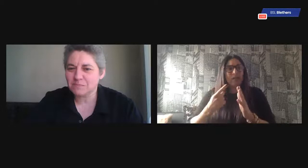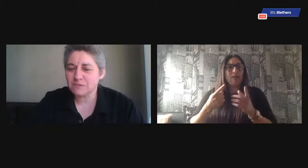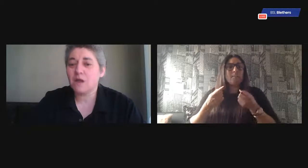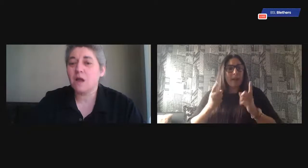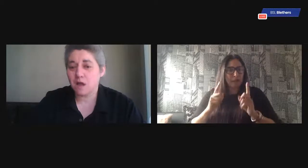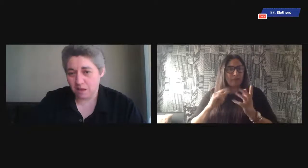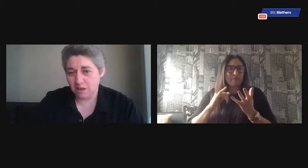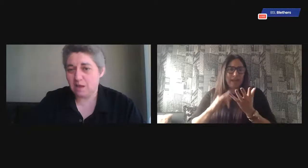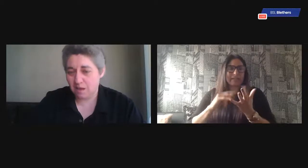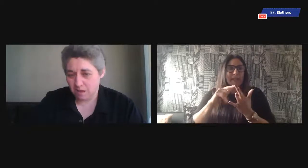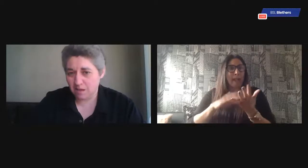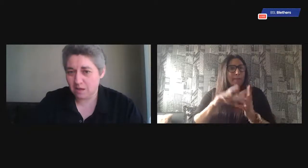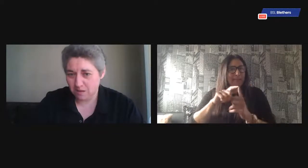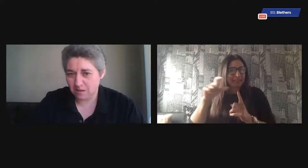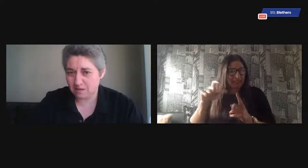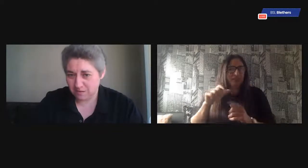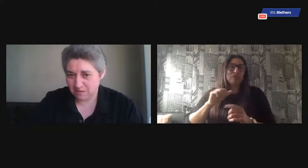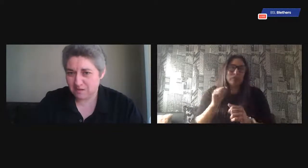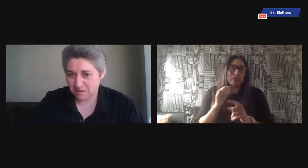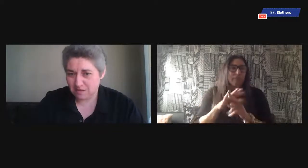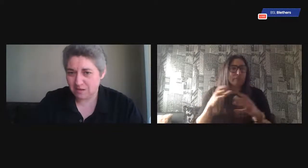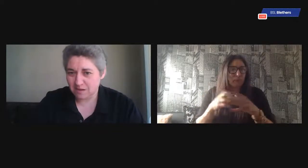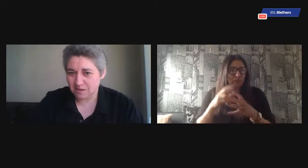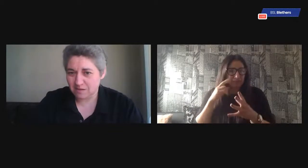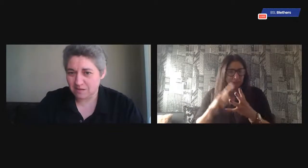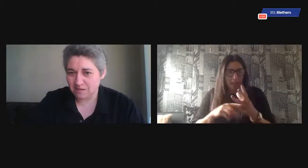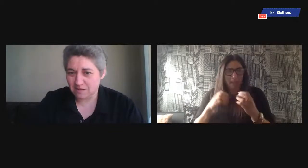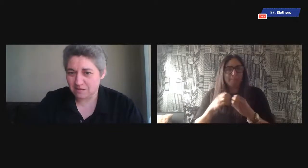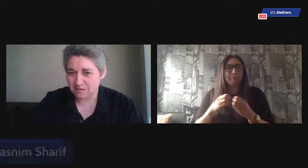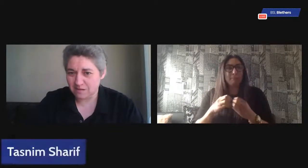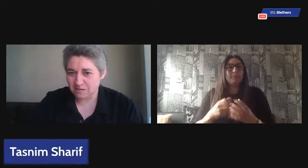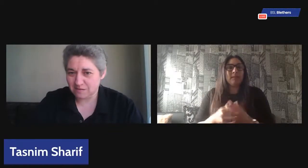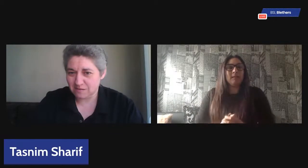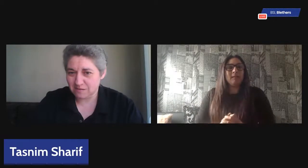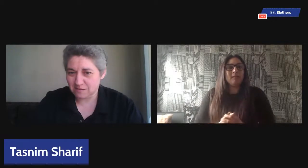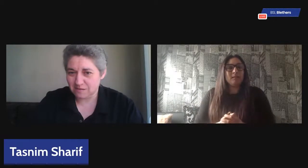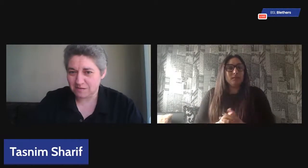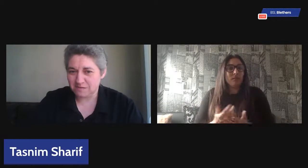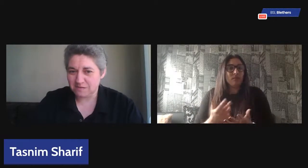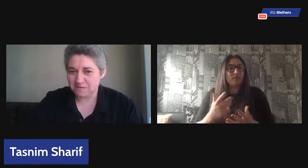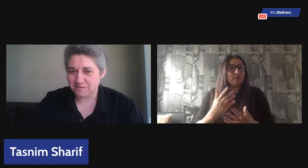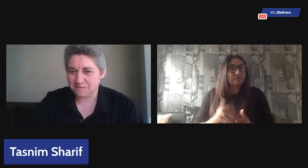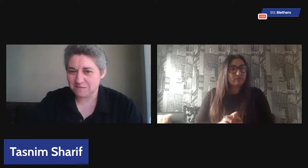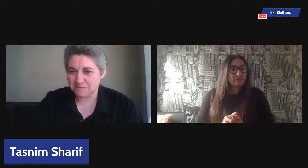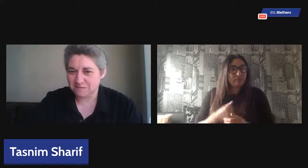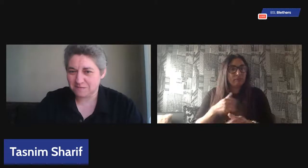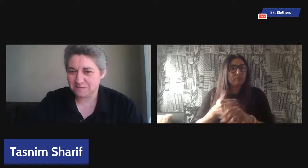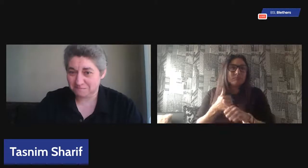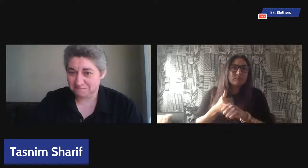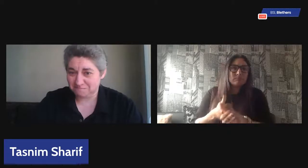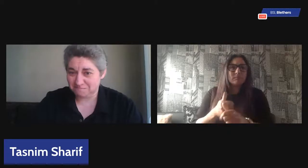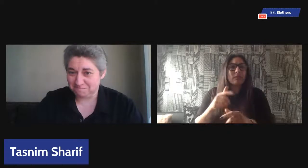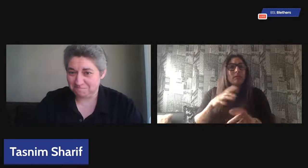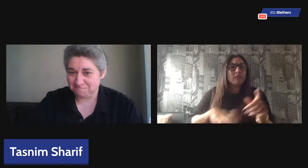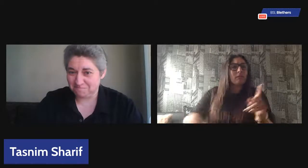Tasnim, and I'm the project manager for our group for the Deaf Club, really